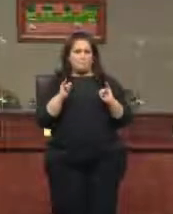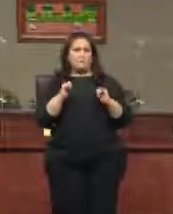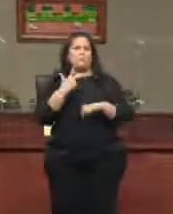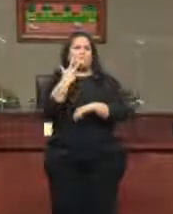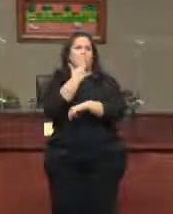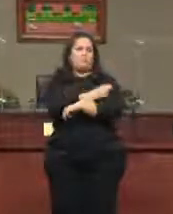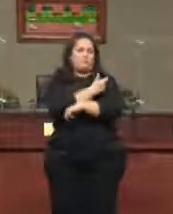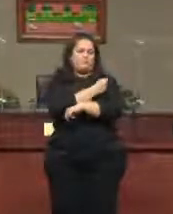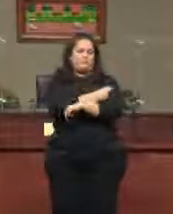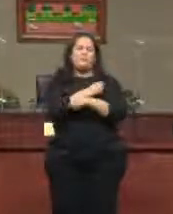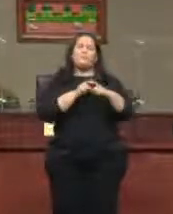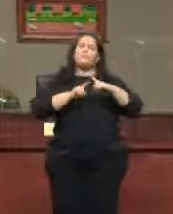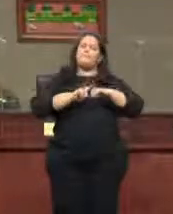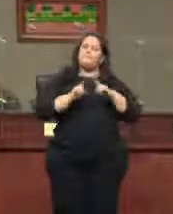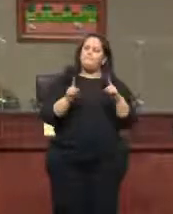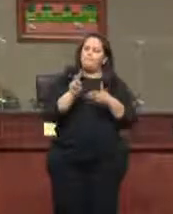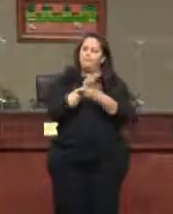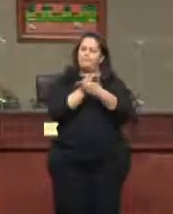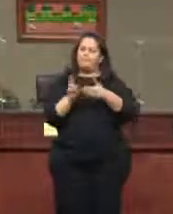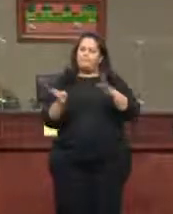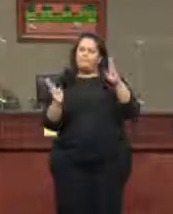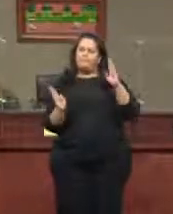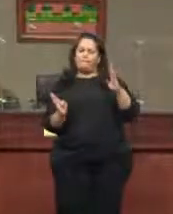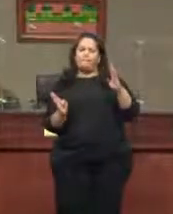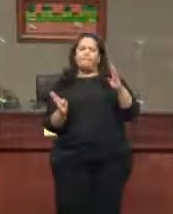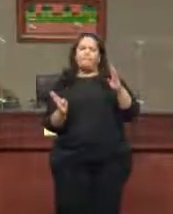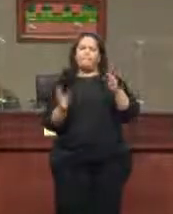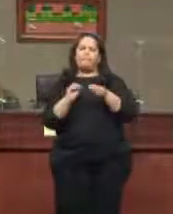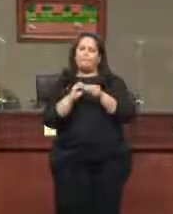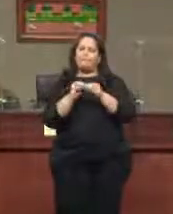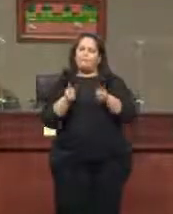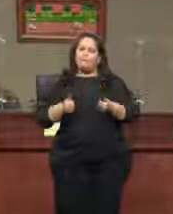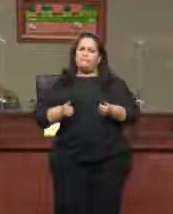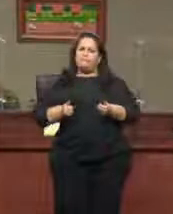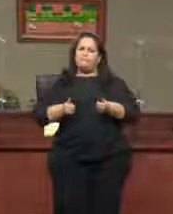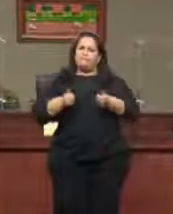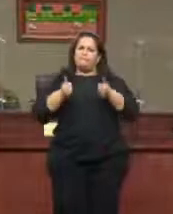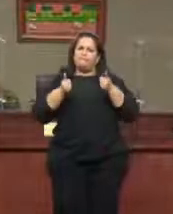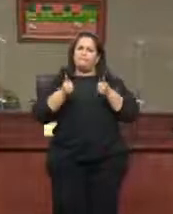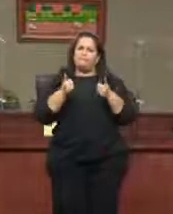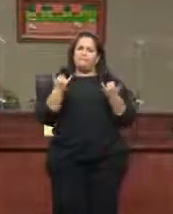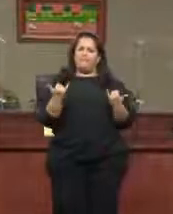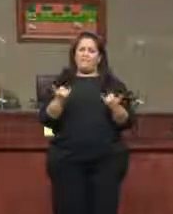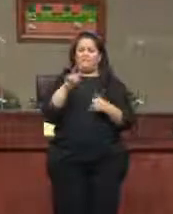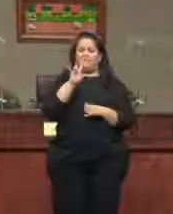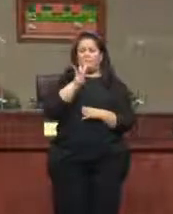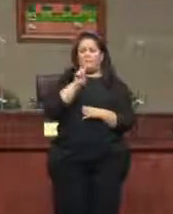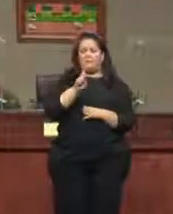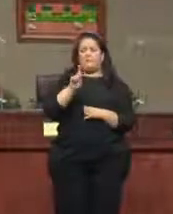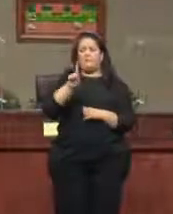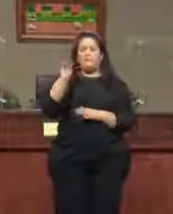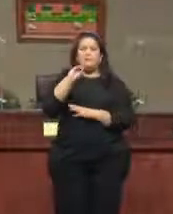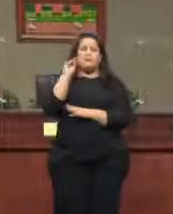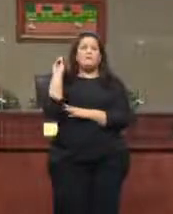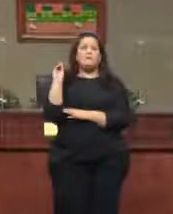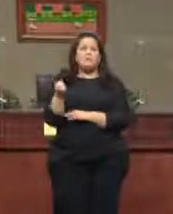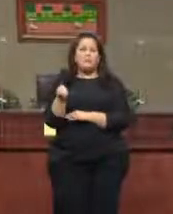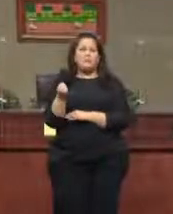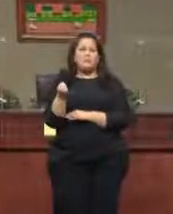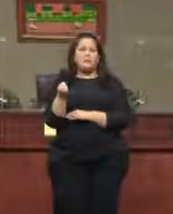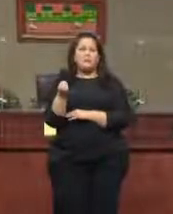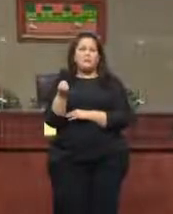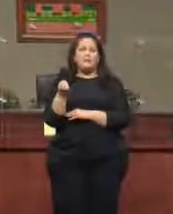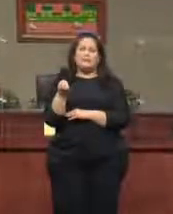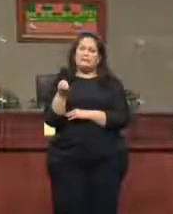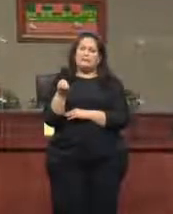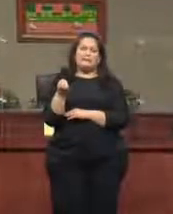14-day positivity rate is still increasing. It is now 7.1%, and that's not